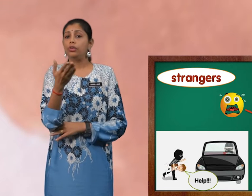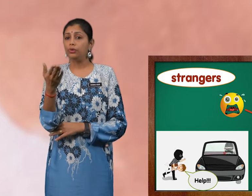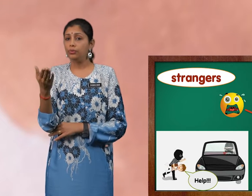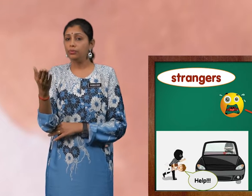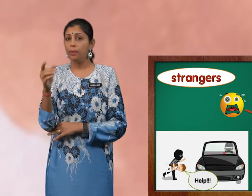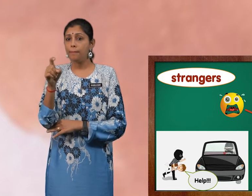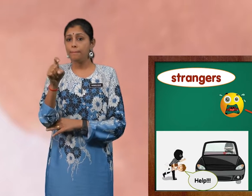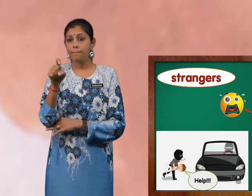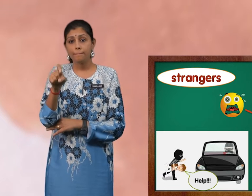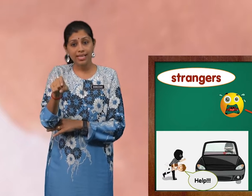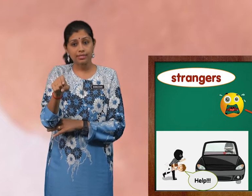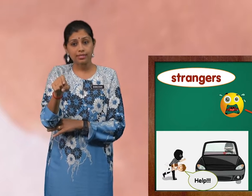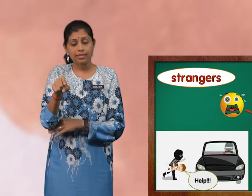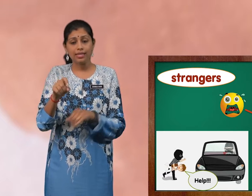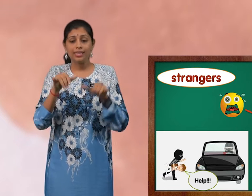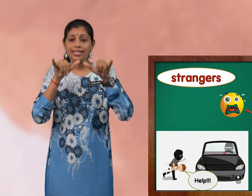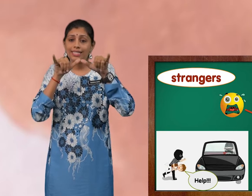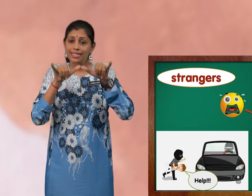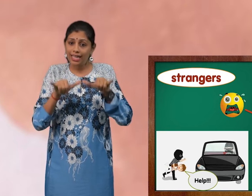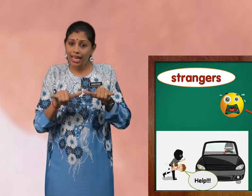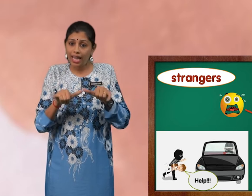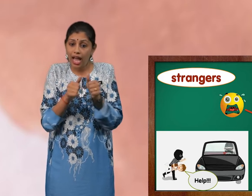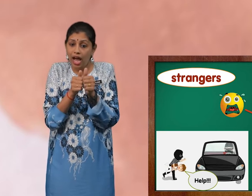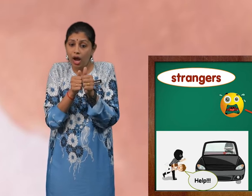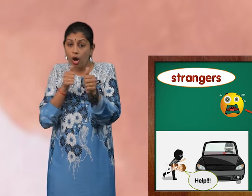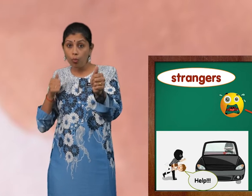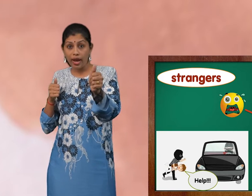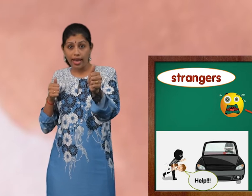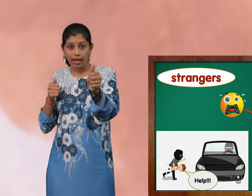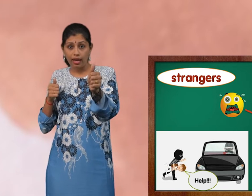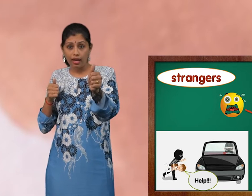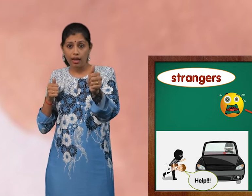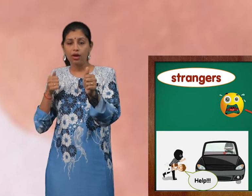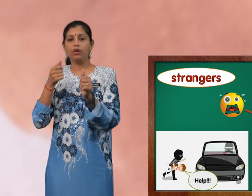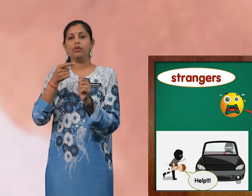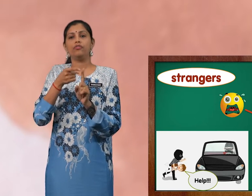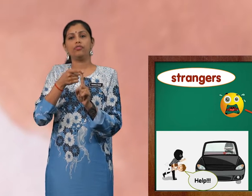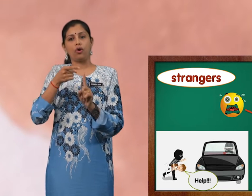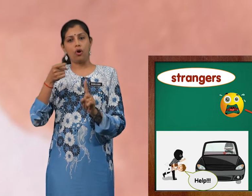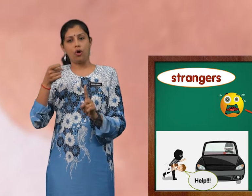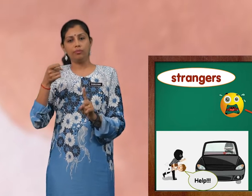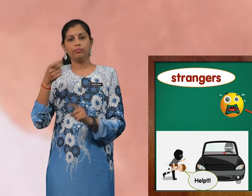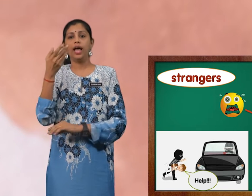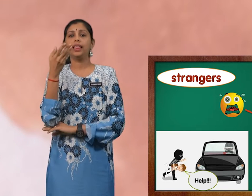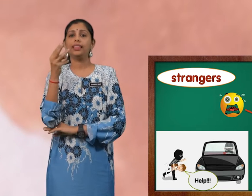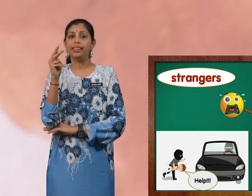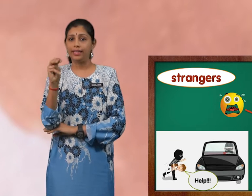you must stay away from